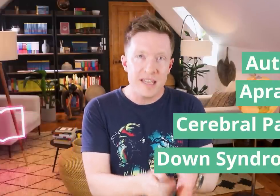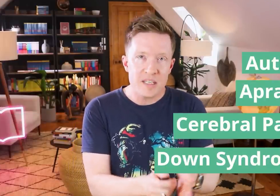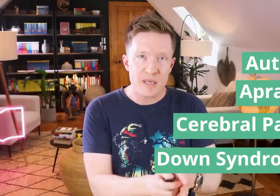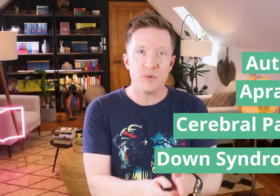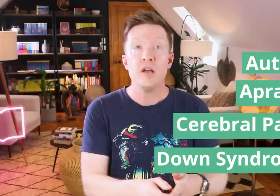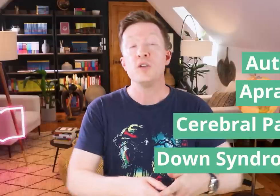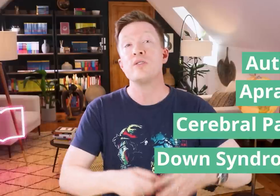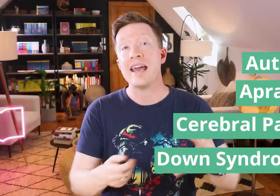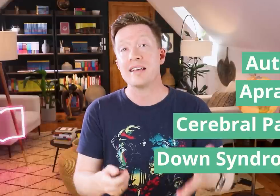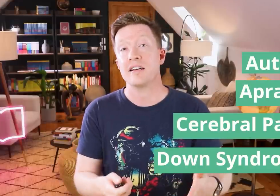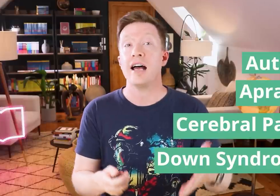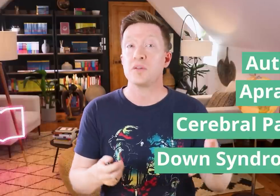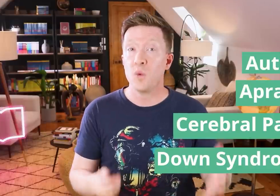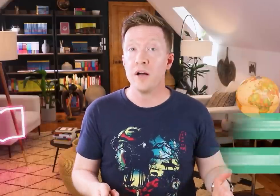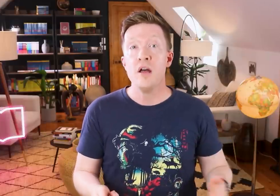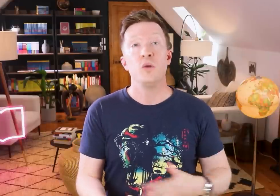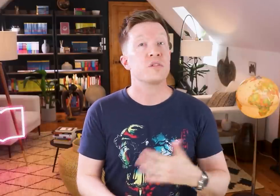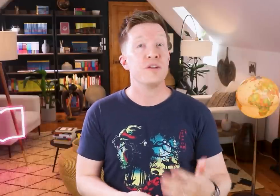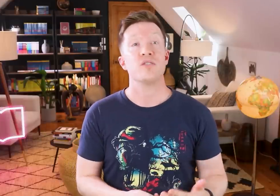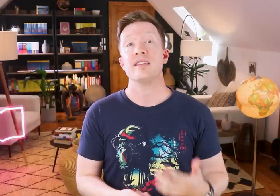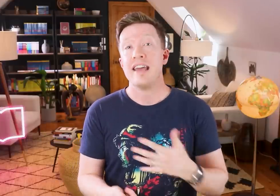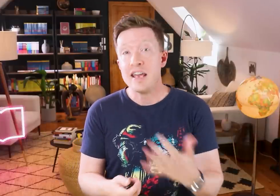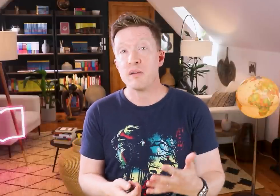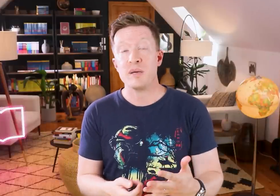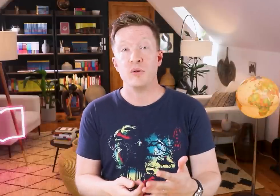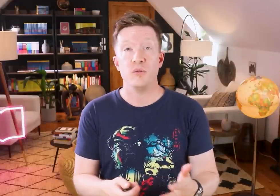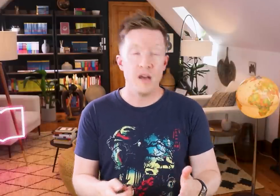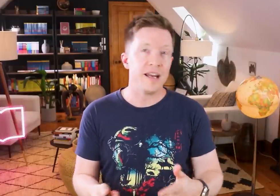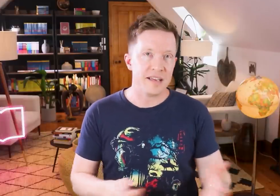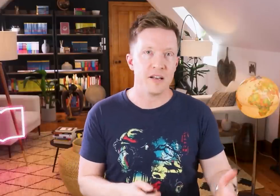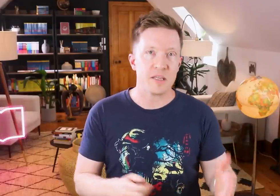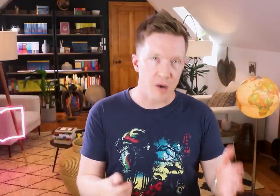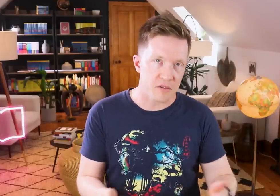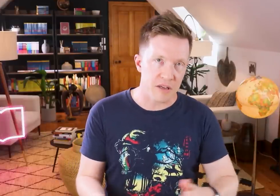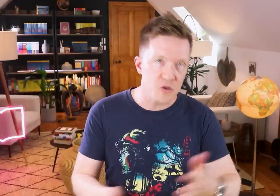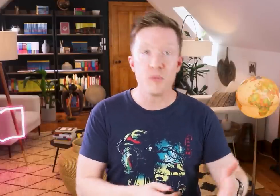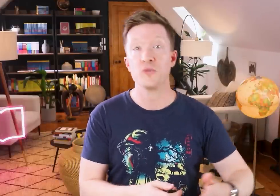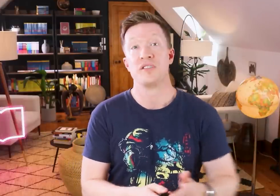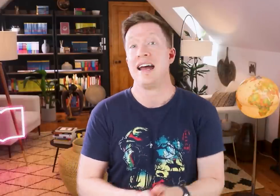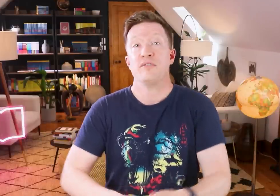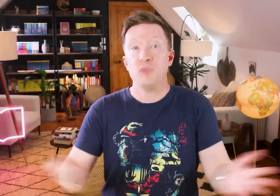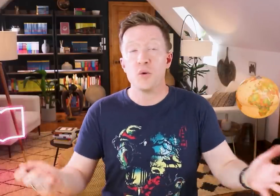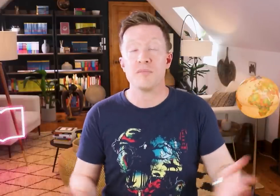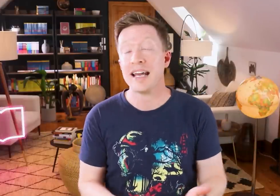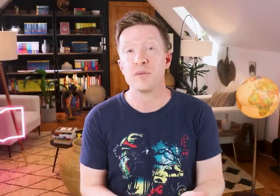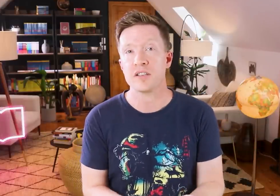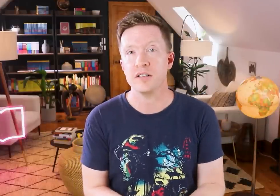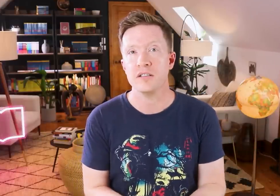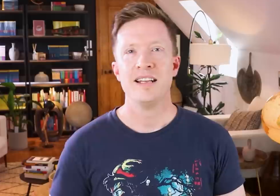these people use ASL as well, not to mention the hearing people who learn ASL as part of their job or just to have an awesome language skill. Now,